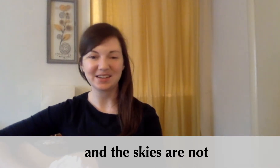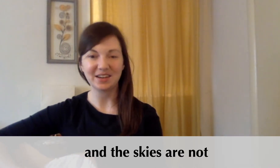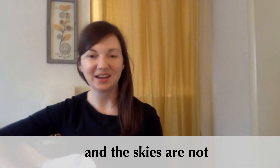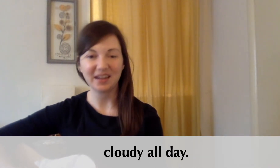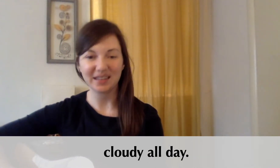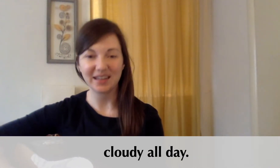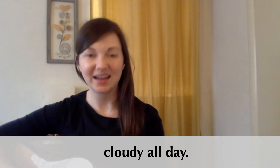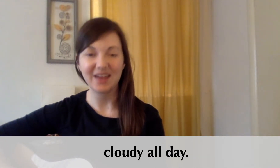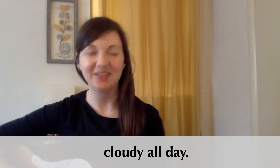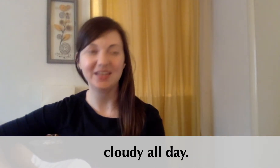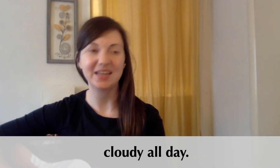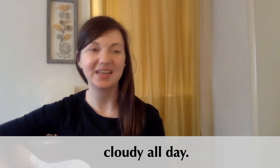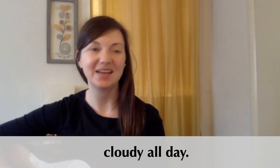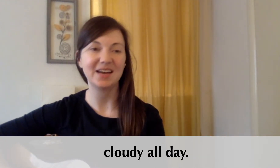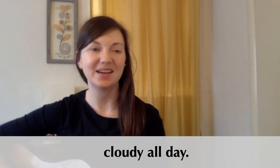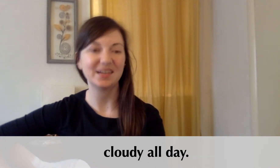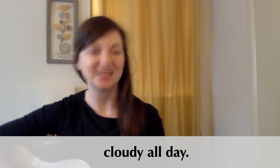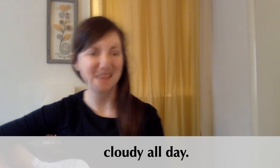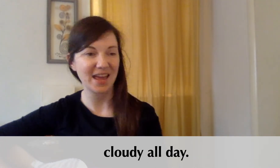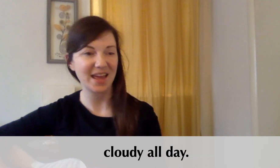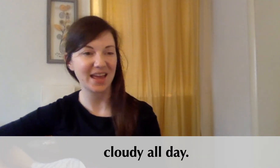not cloudy all day.